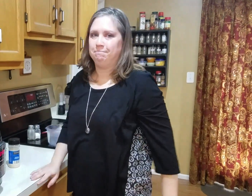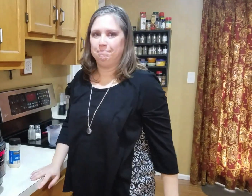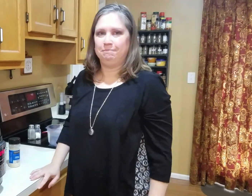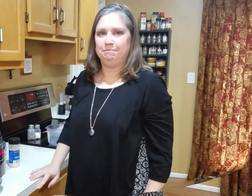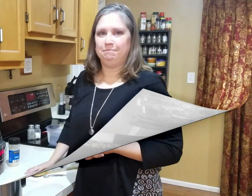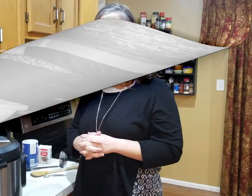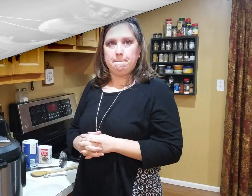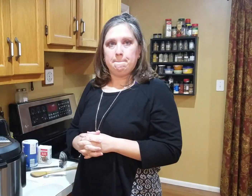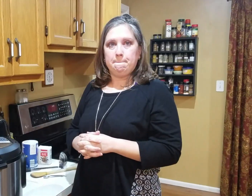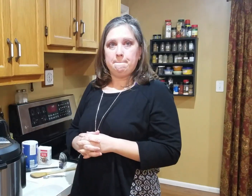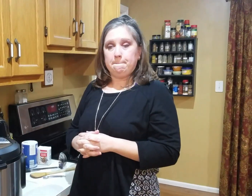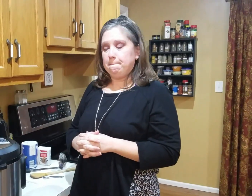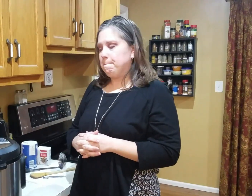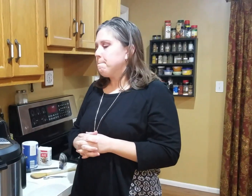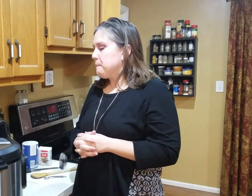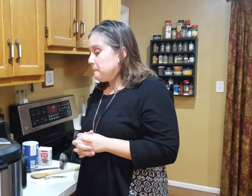Soon we'll see what happens.